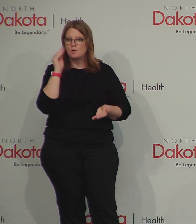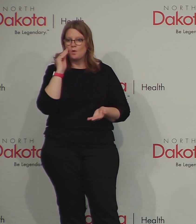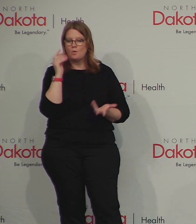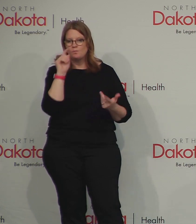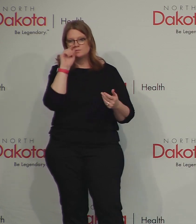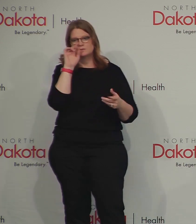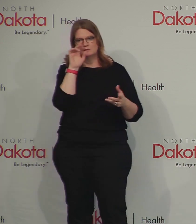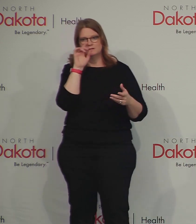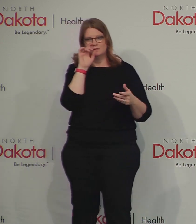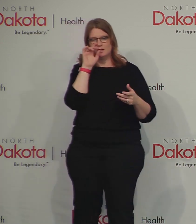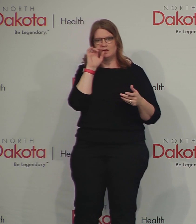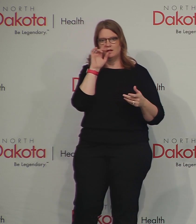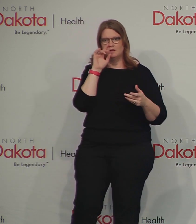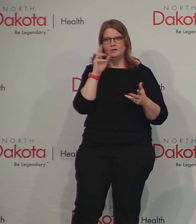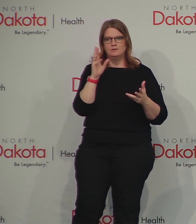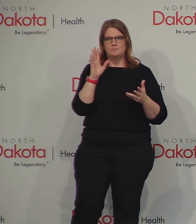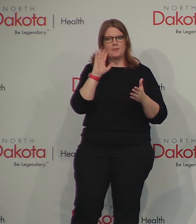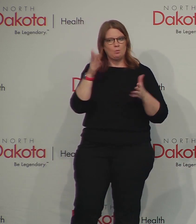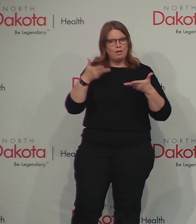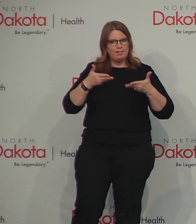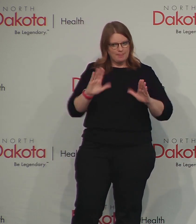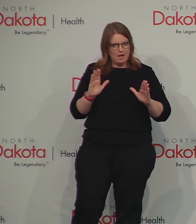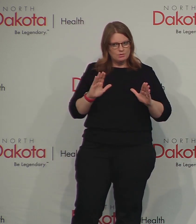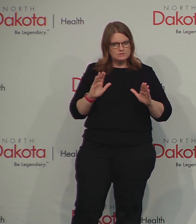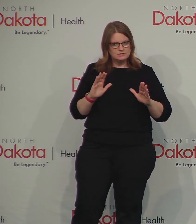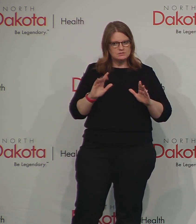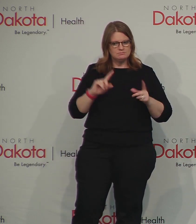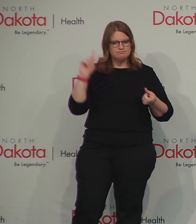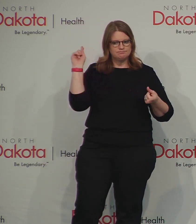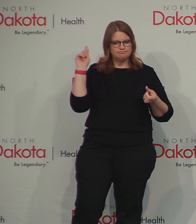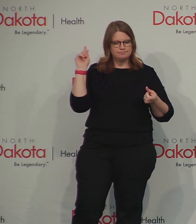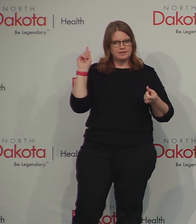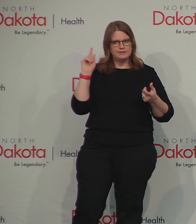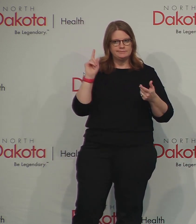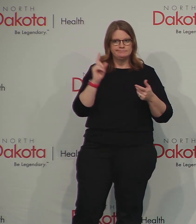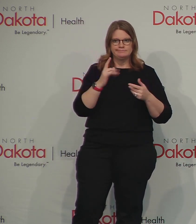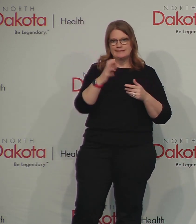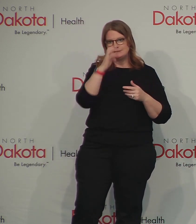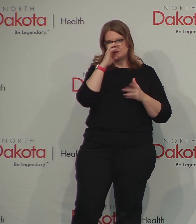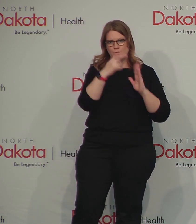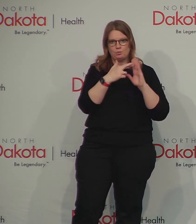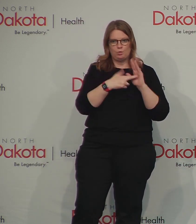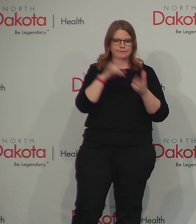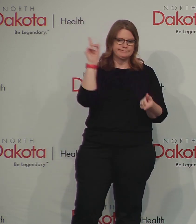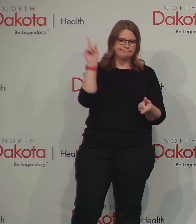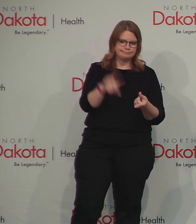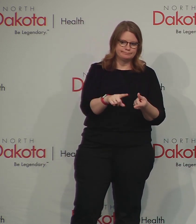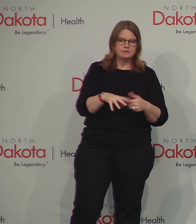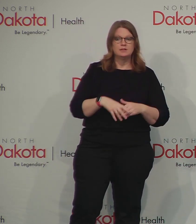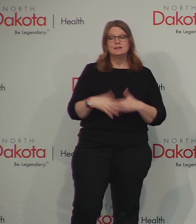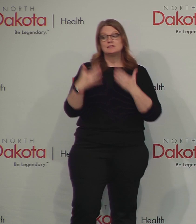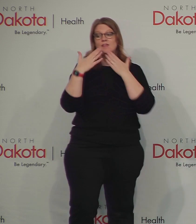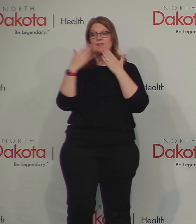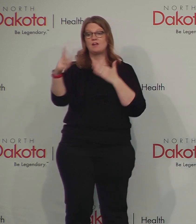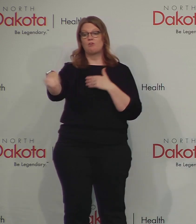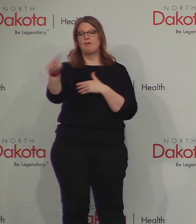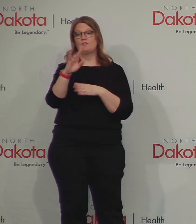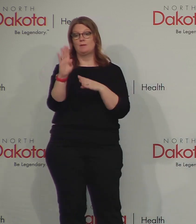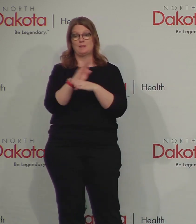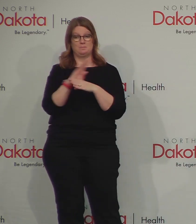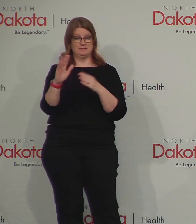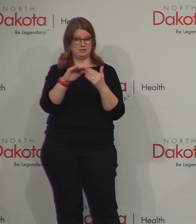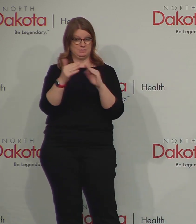allow us to move beyond these mitigation restrictions. So again, thanks to all in the business community who are